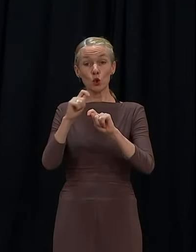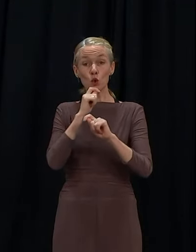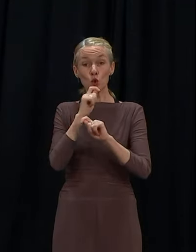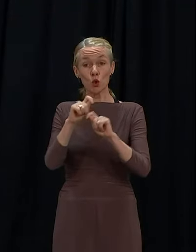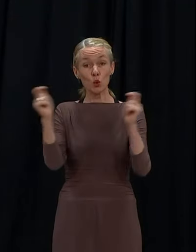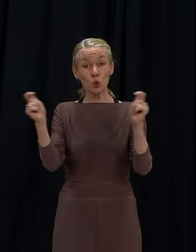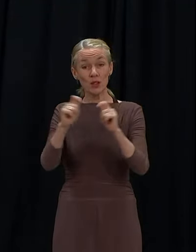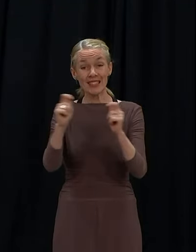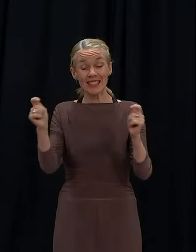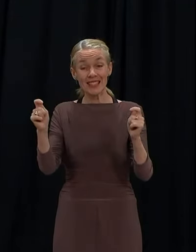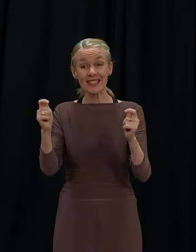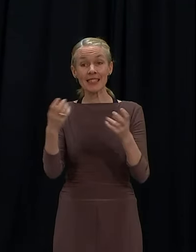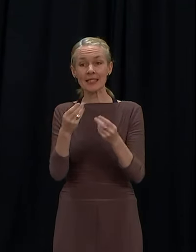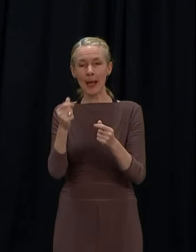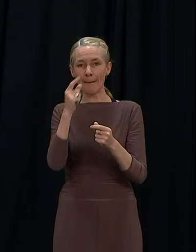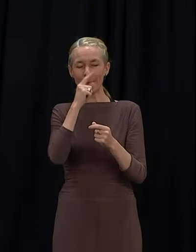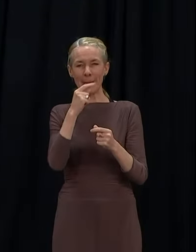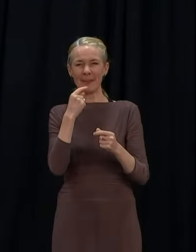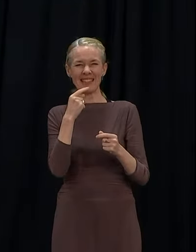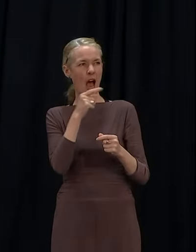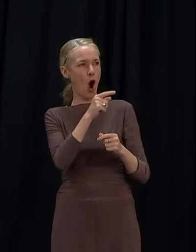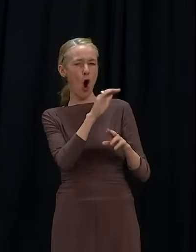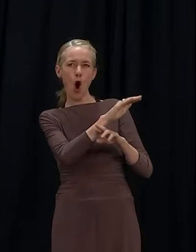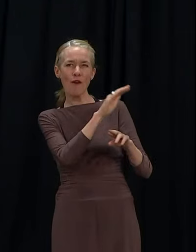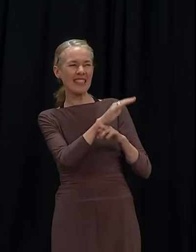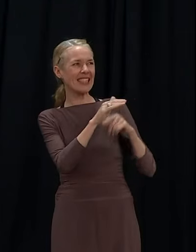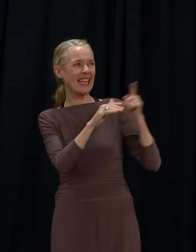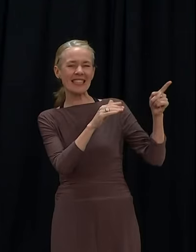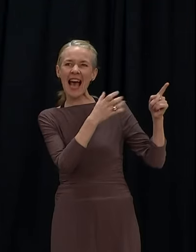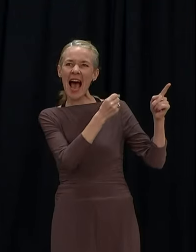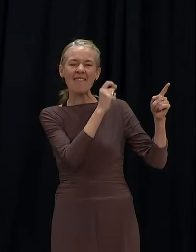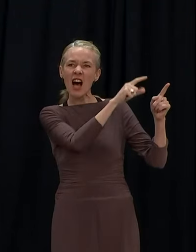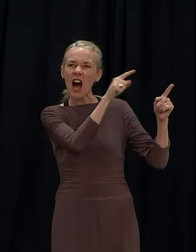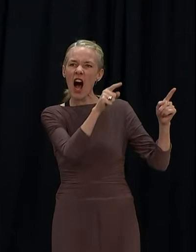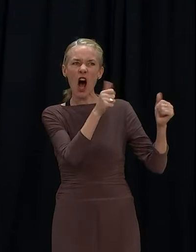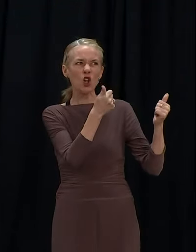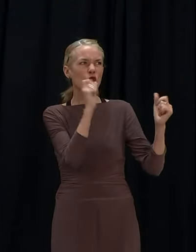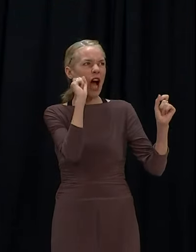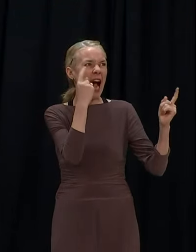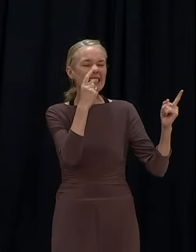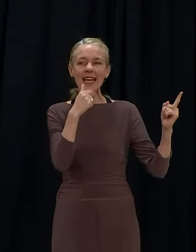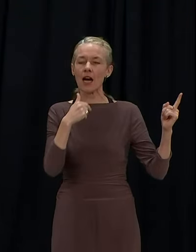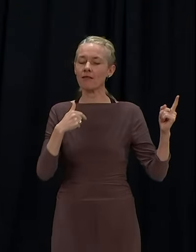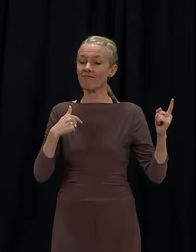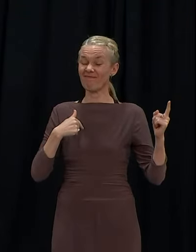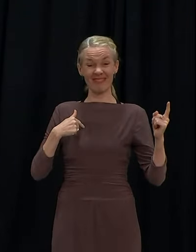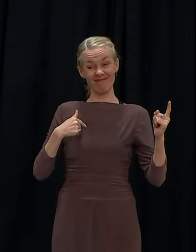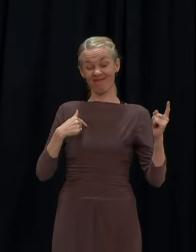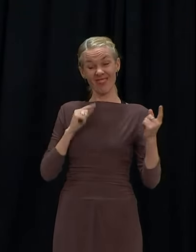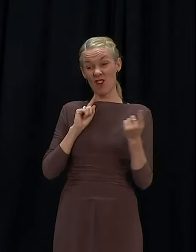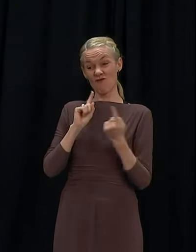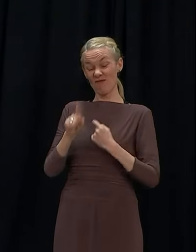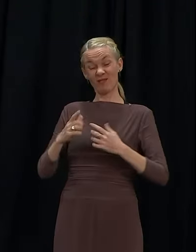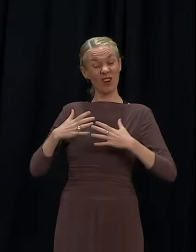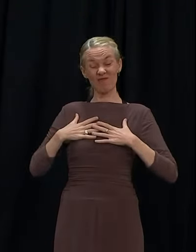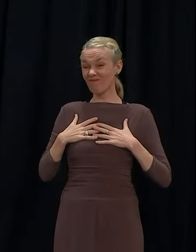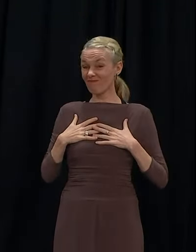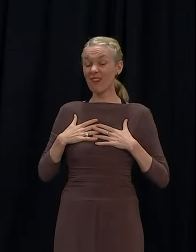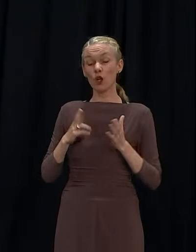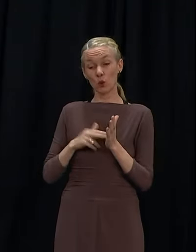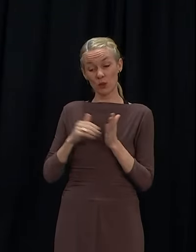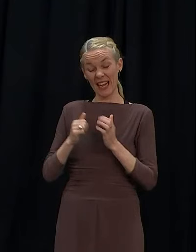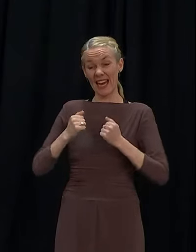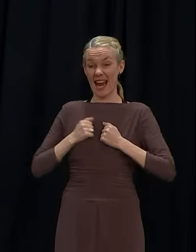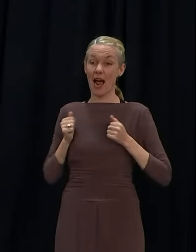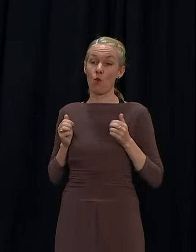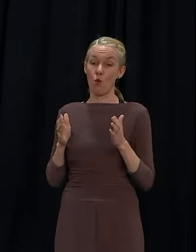those questions by saying that I'm not fussed by such debate. For me, and I'm sure many of others, the measure of success in this pandemic is not just